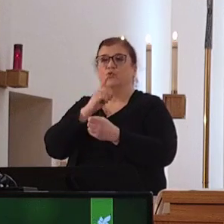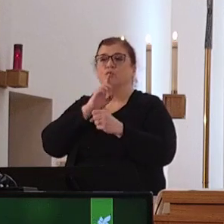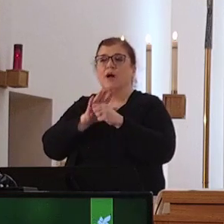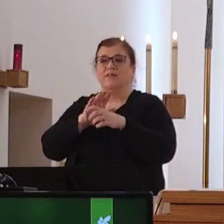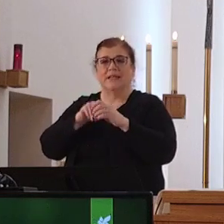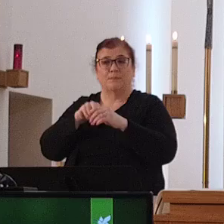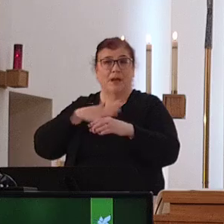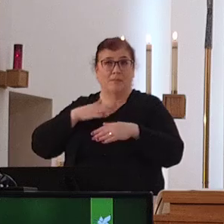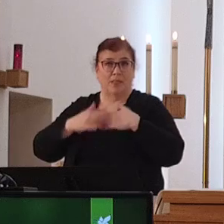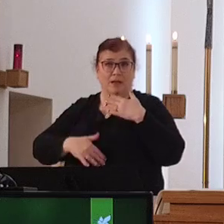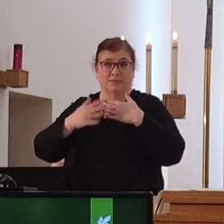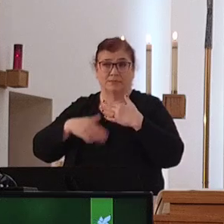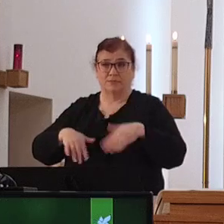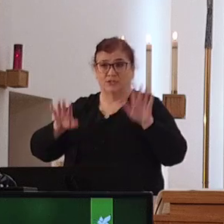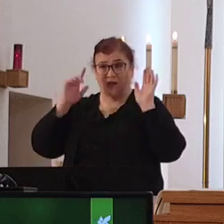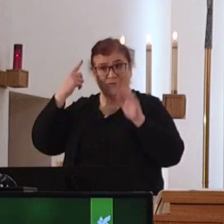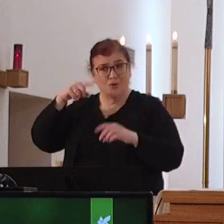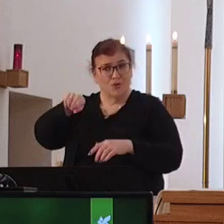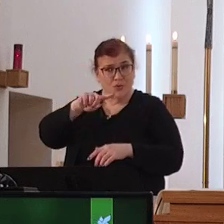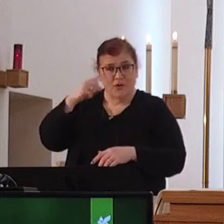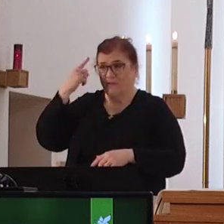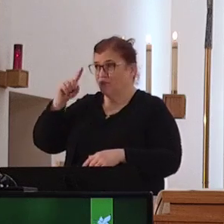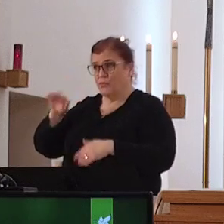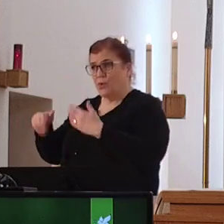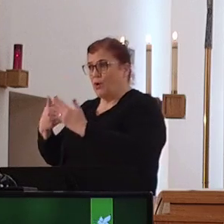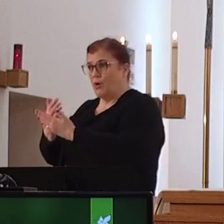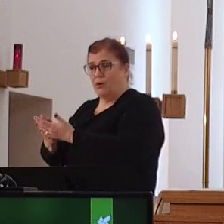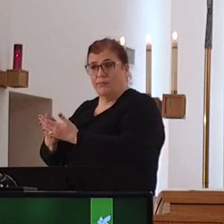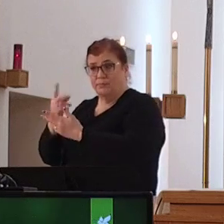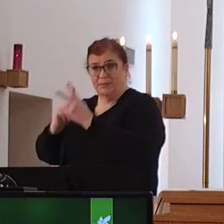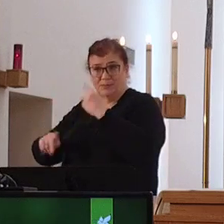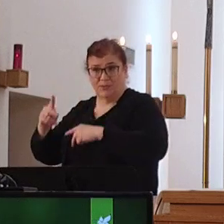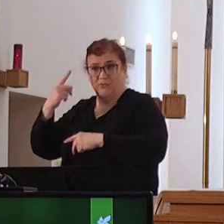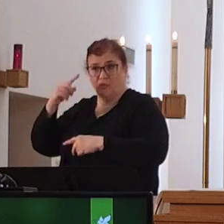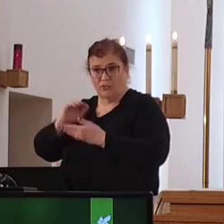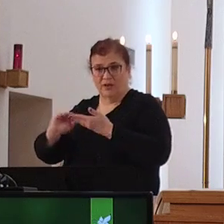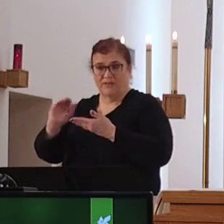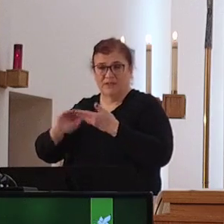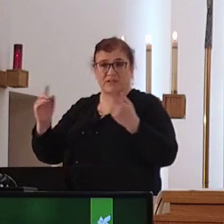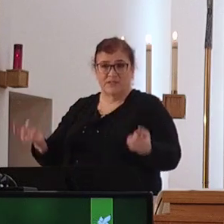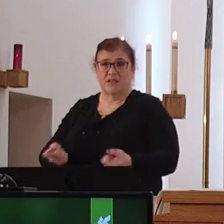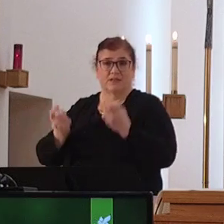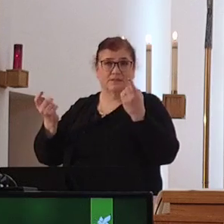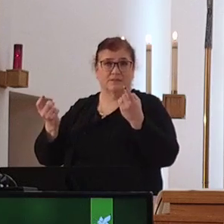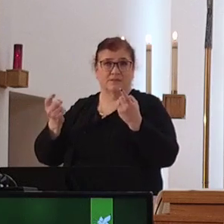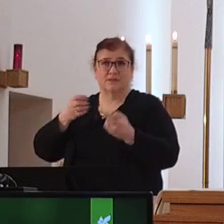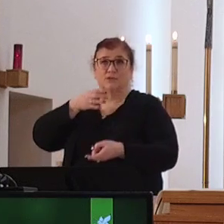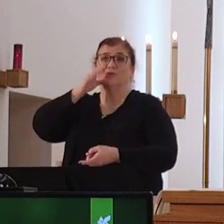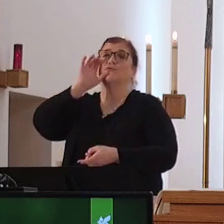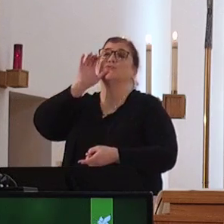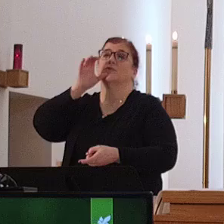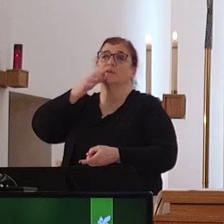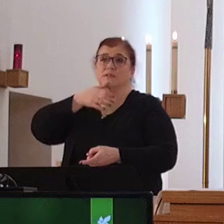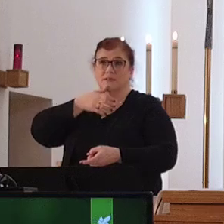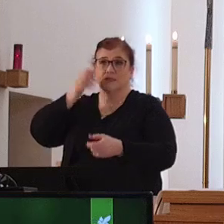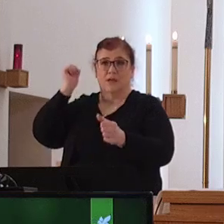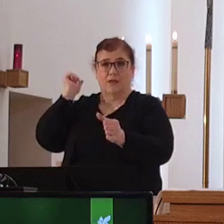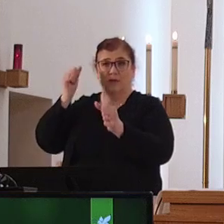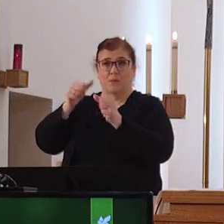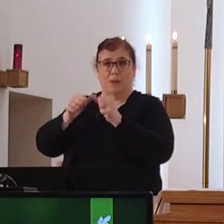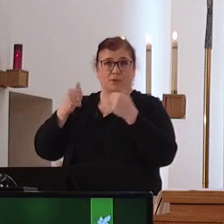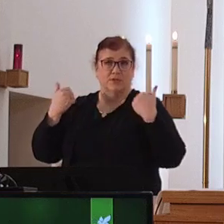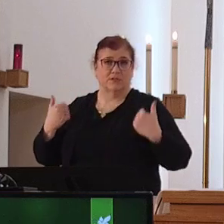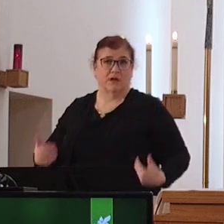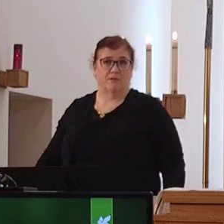the new covenant in my blood shed for you and for all people for the forgiveness of sin. Do this